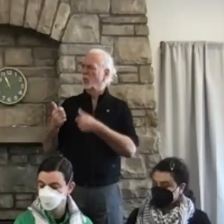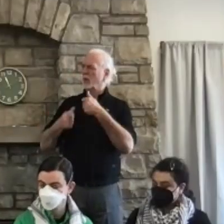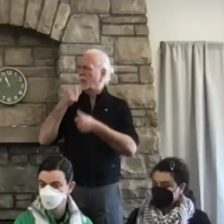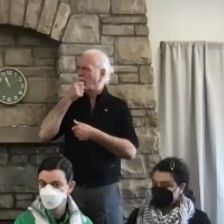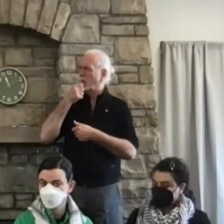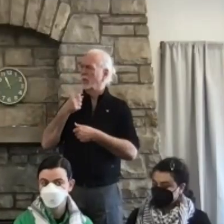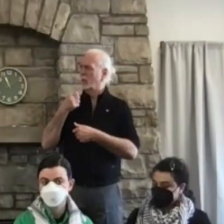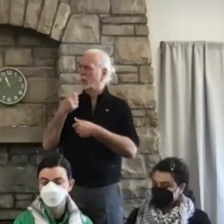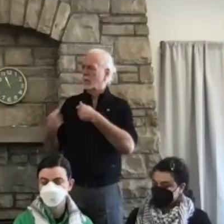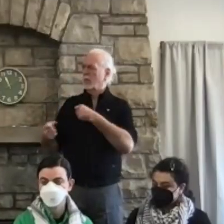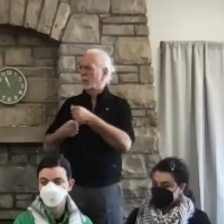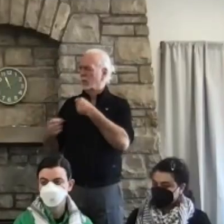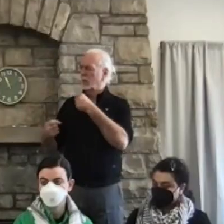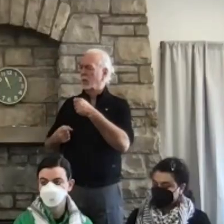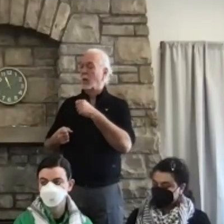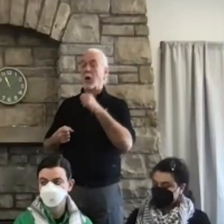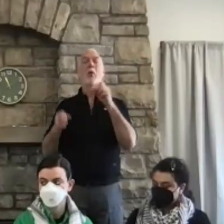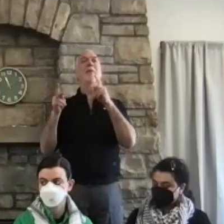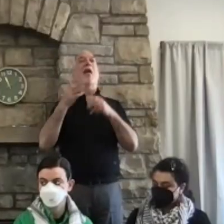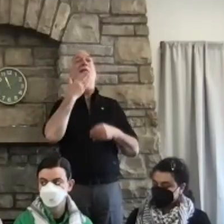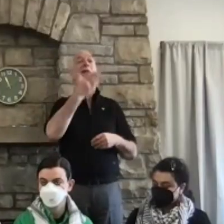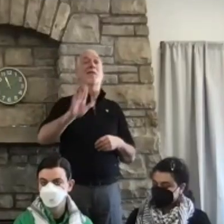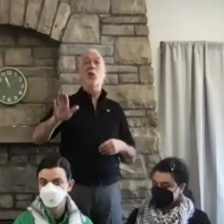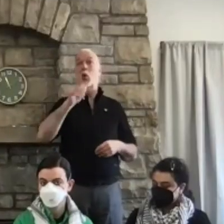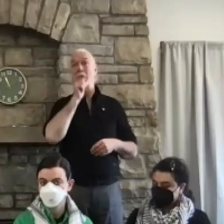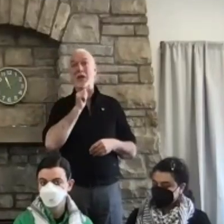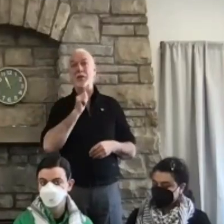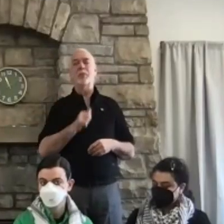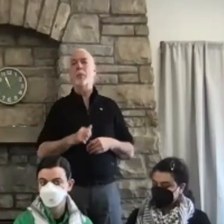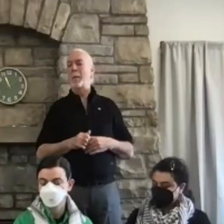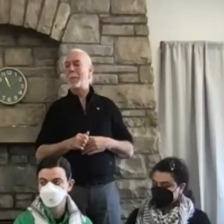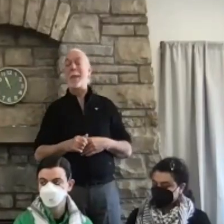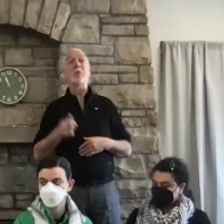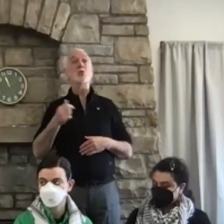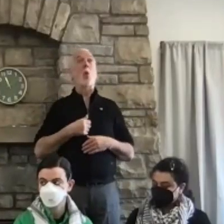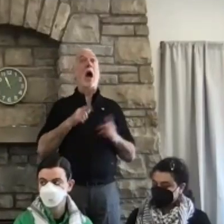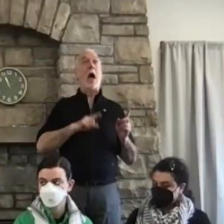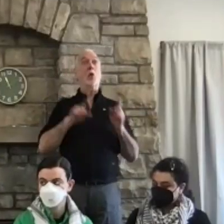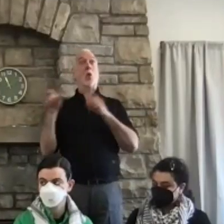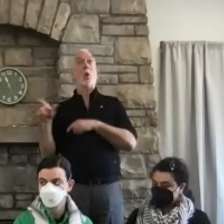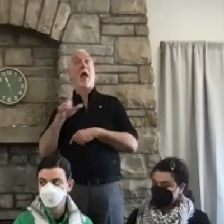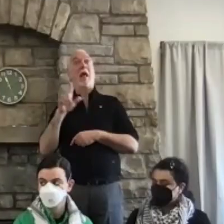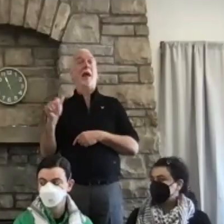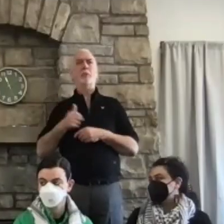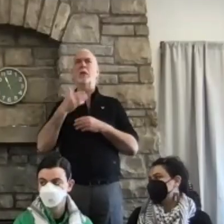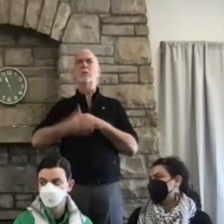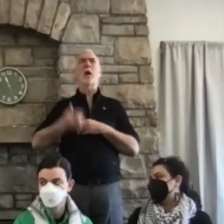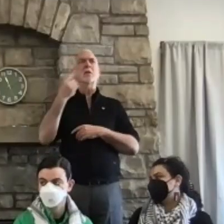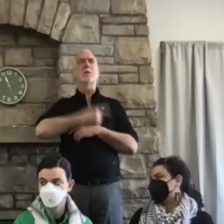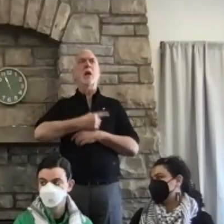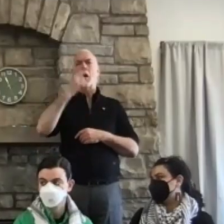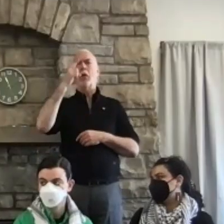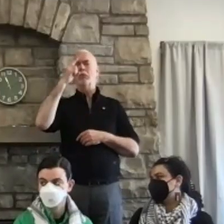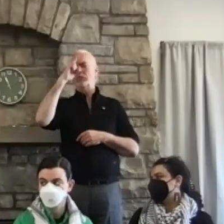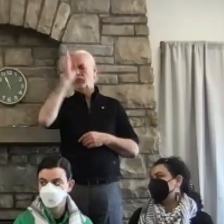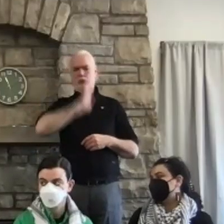And, all right. Yes. All right, thank you for your patience. Went to Disney World, Florida. I came back to LA. I had a stroke the next day, and we had never heard of